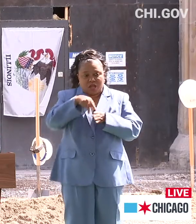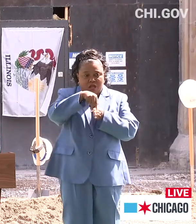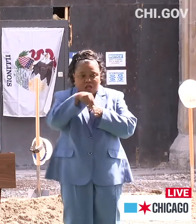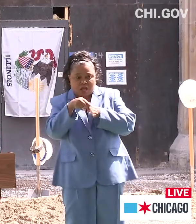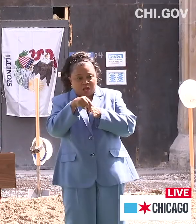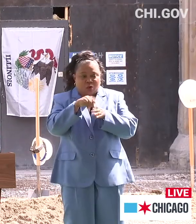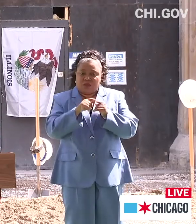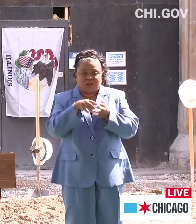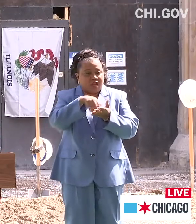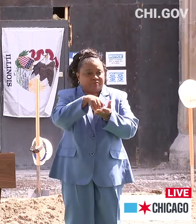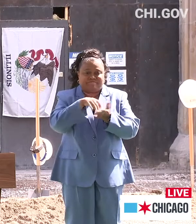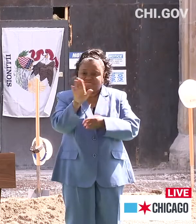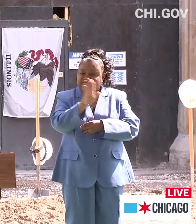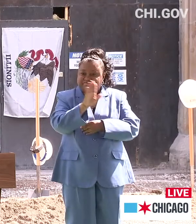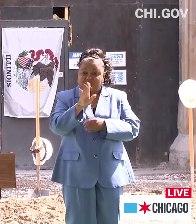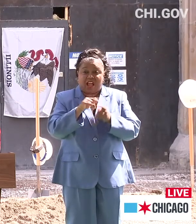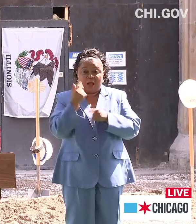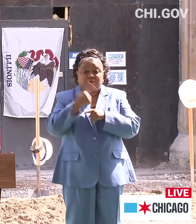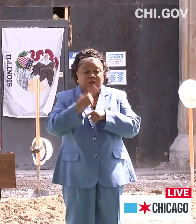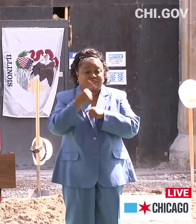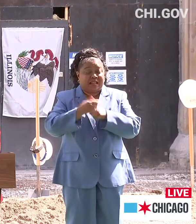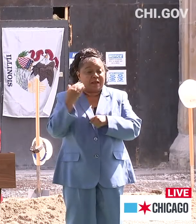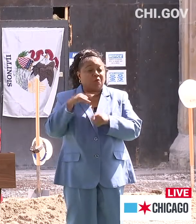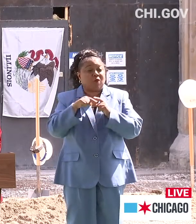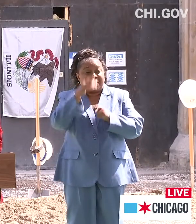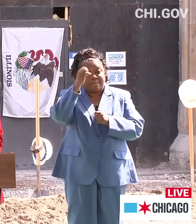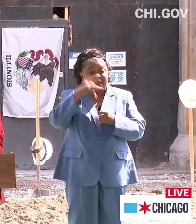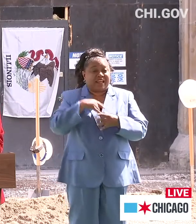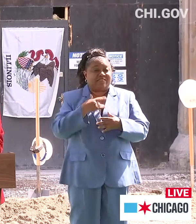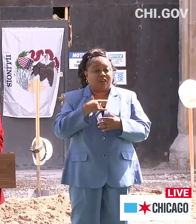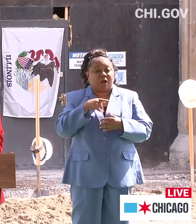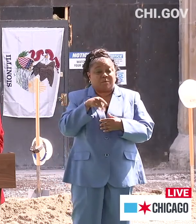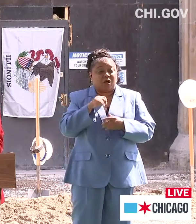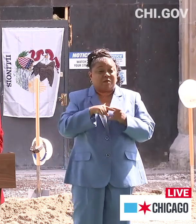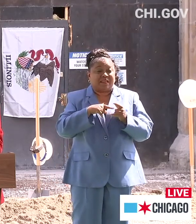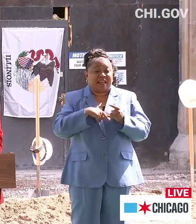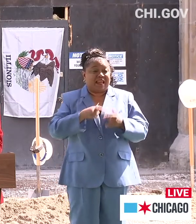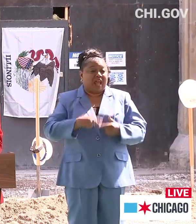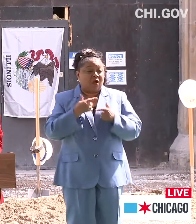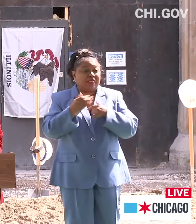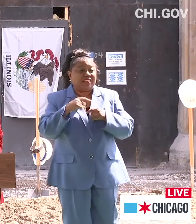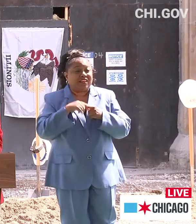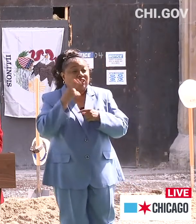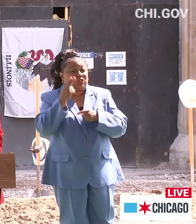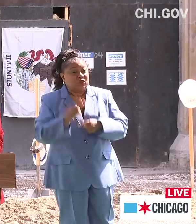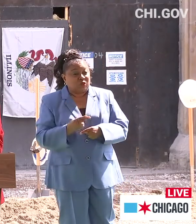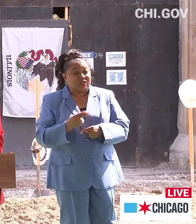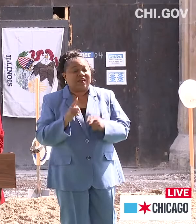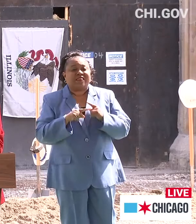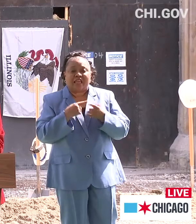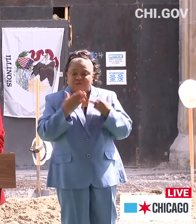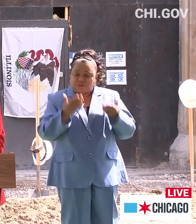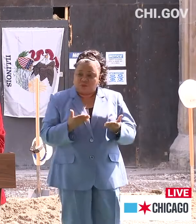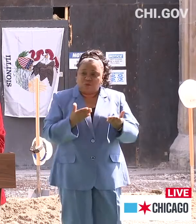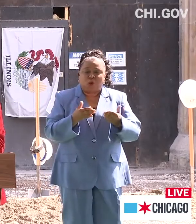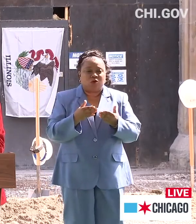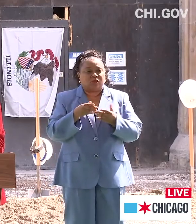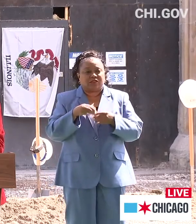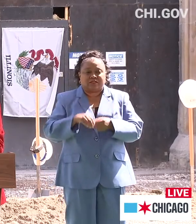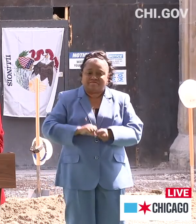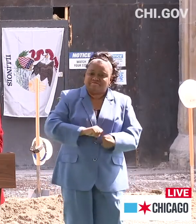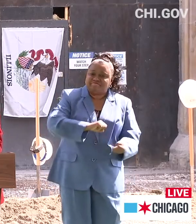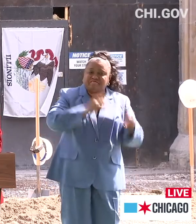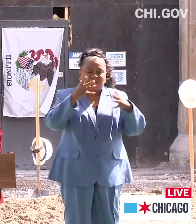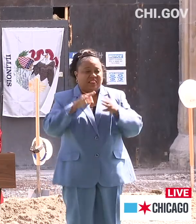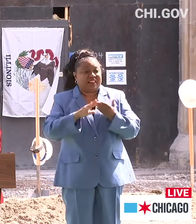and we will not waver. A few decades back, when many felt Pullman had outlived its usefulness, they proposed bulldozing the